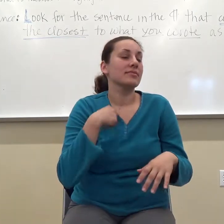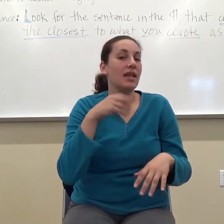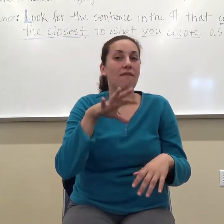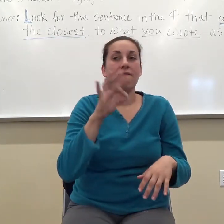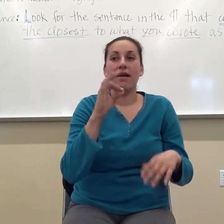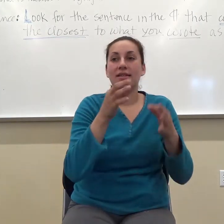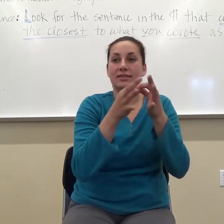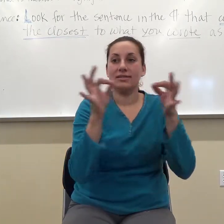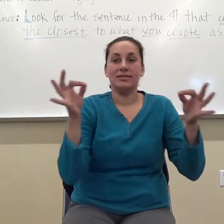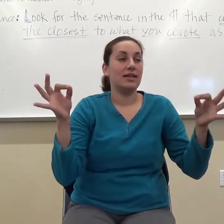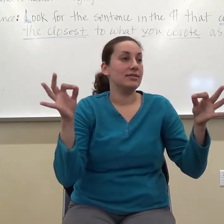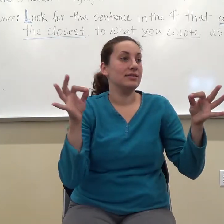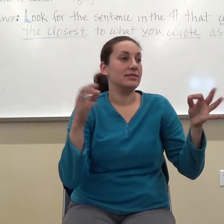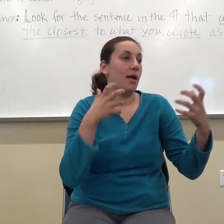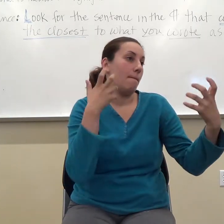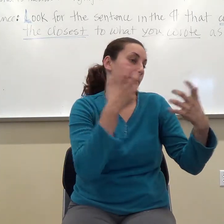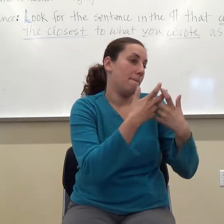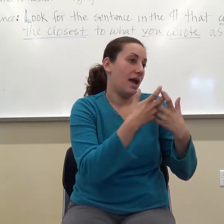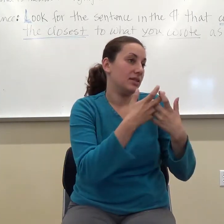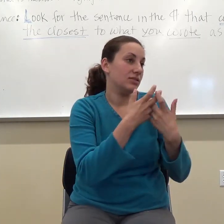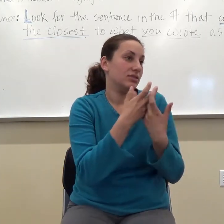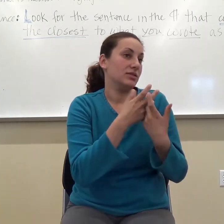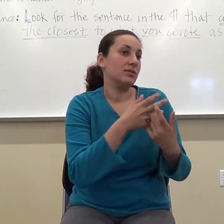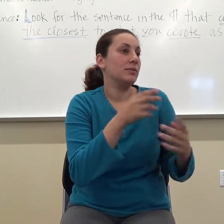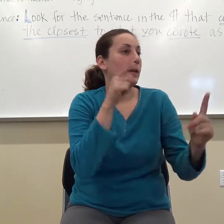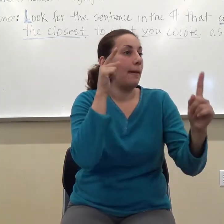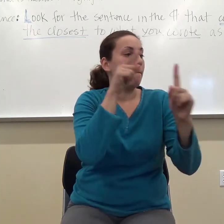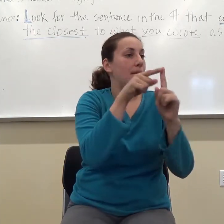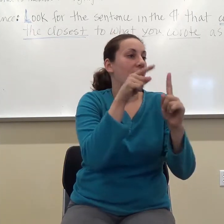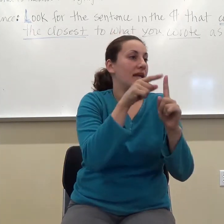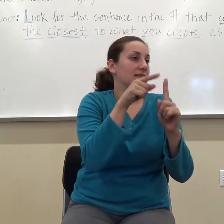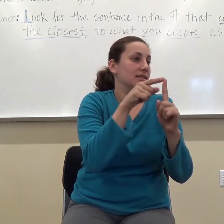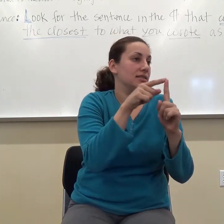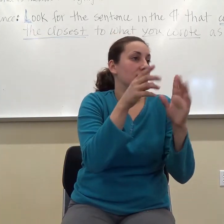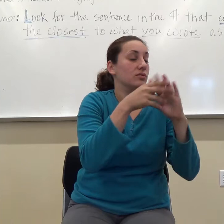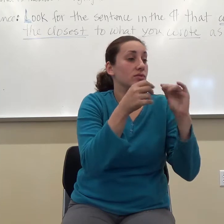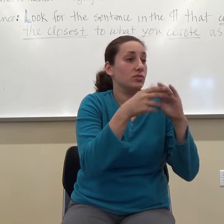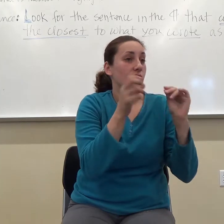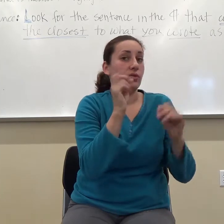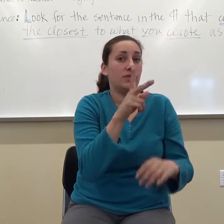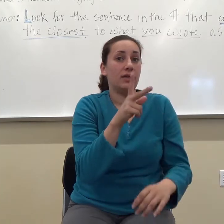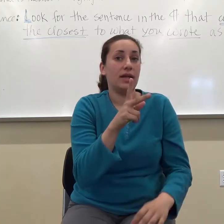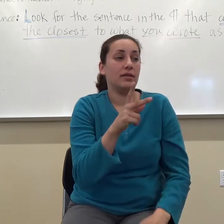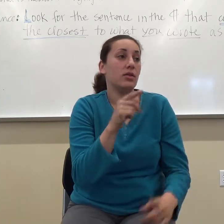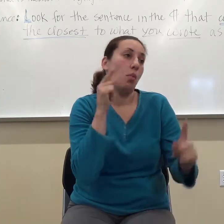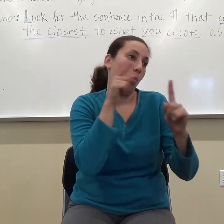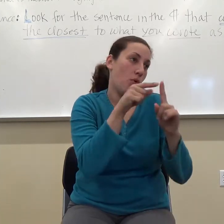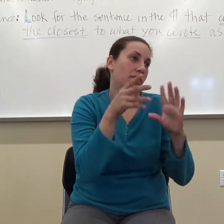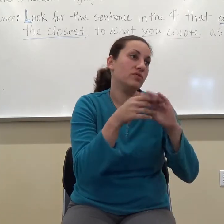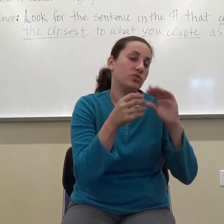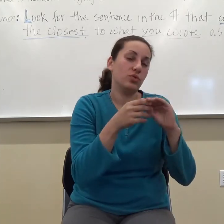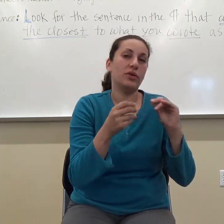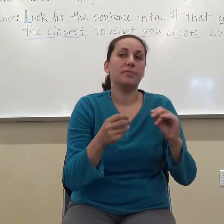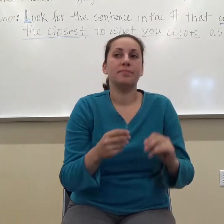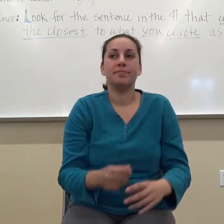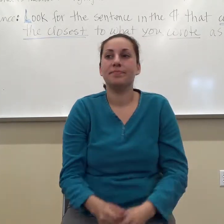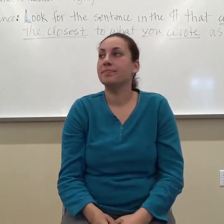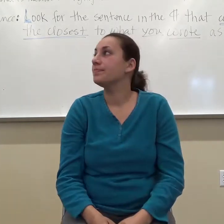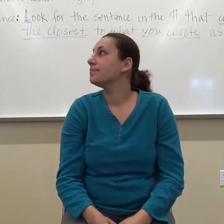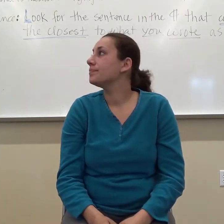This sentence might be anywhere in the paragraph. And that's one of the things your book, the reading in your book talks about is